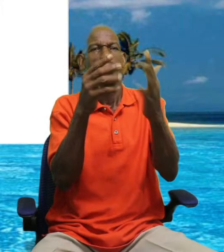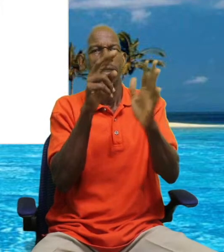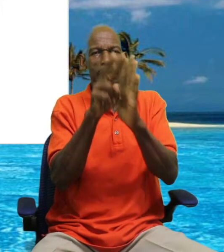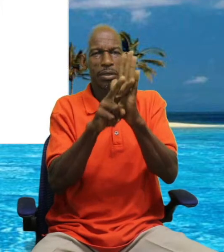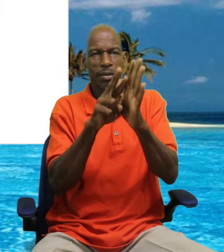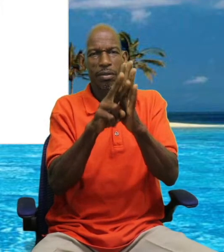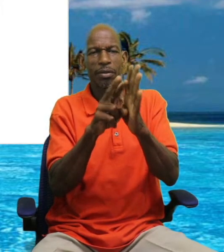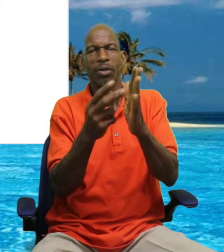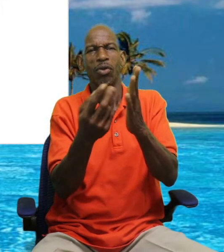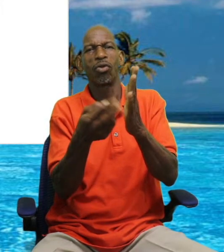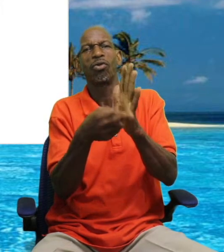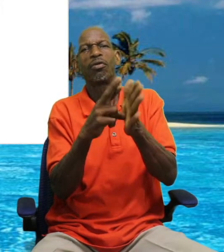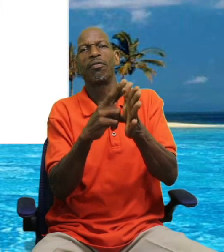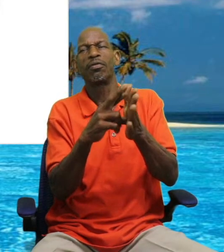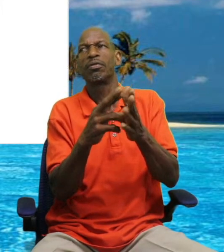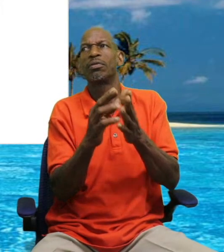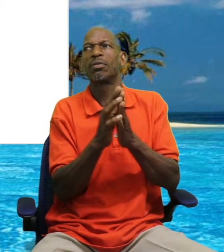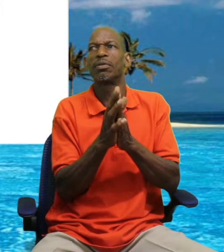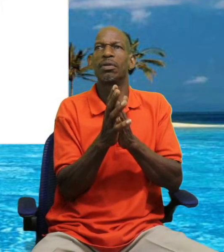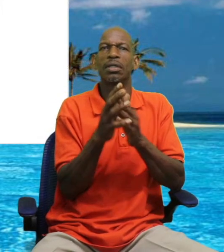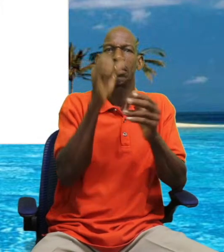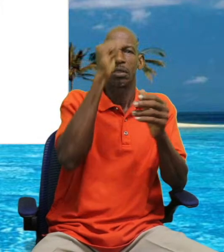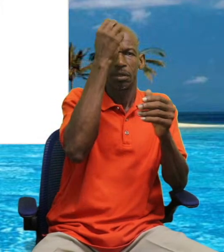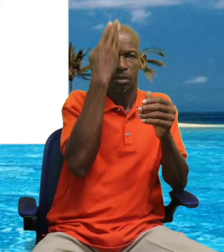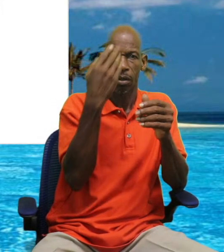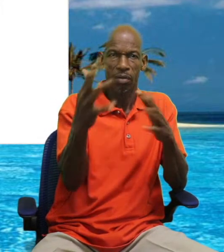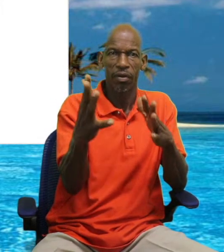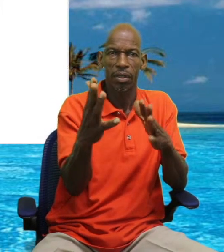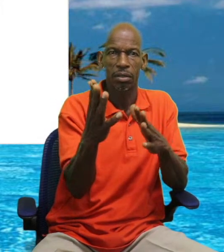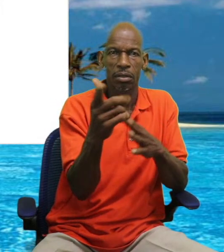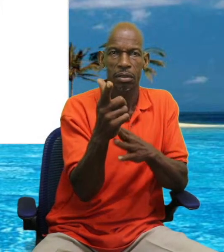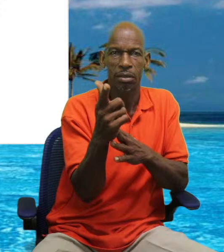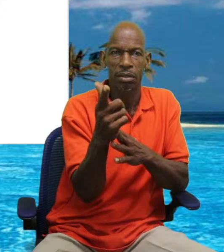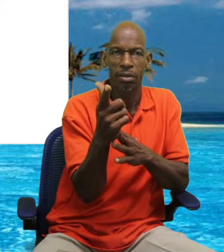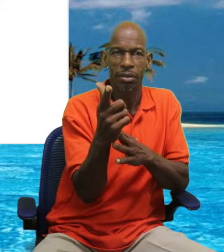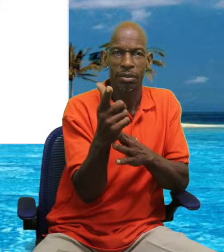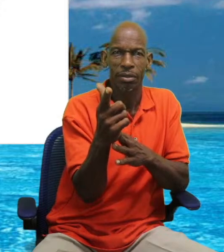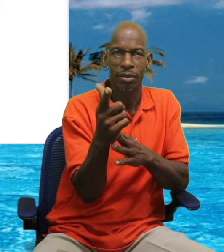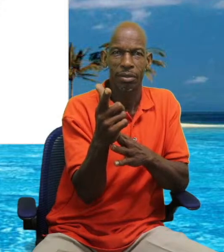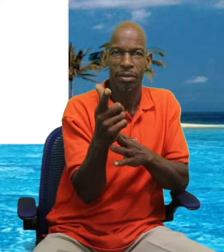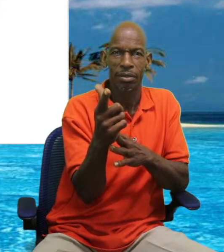so this is section B. Selwyn, are you finished? Tell me, Selwyn, are you finished?